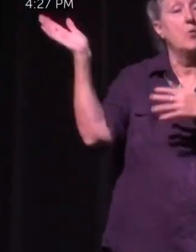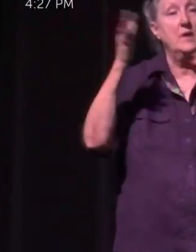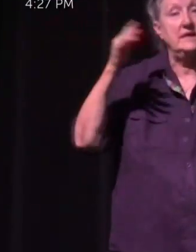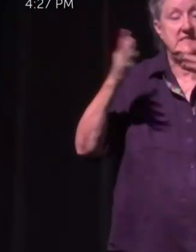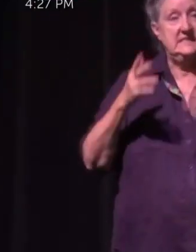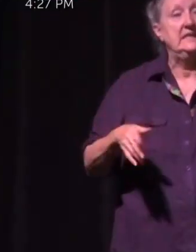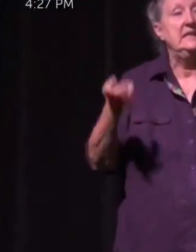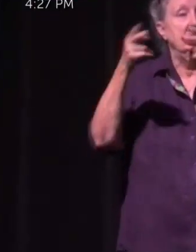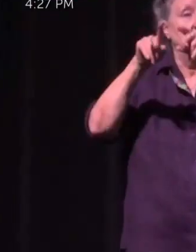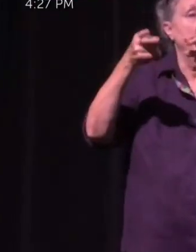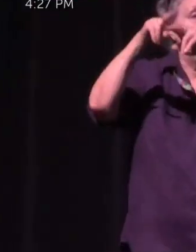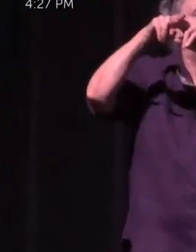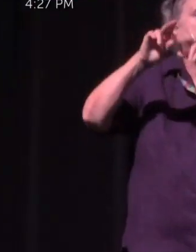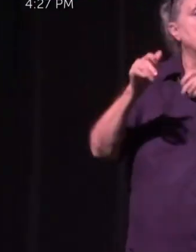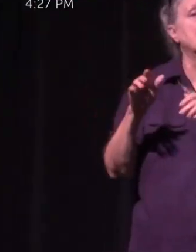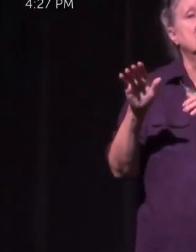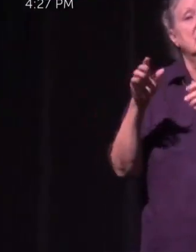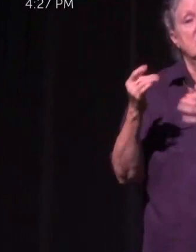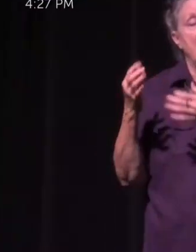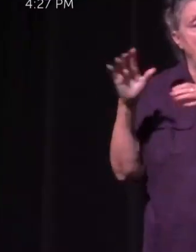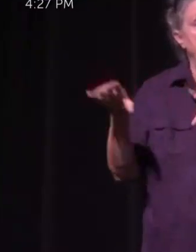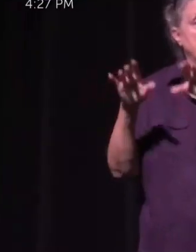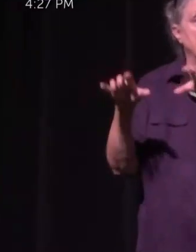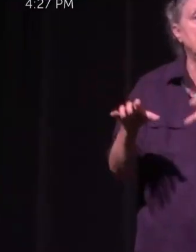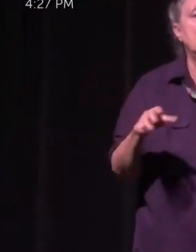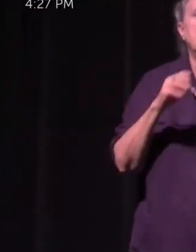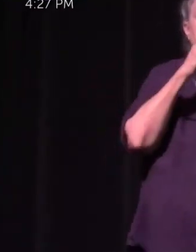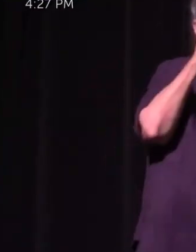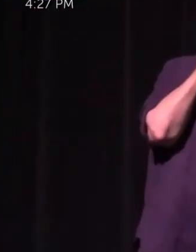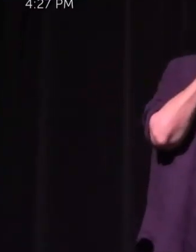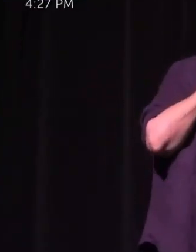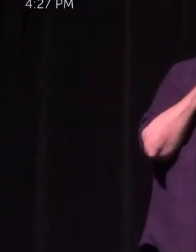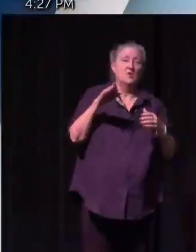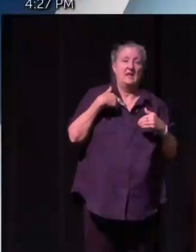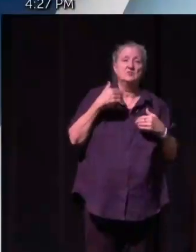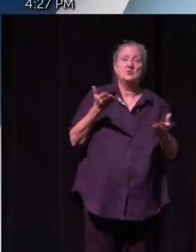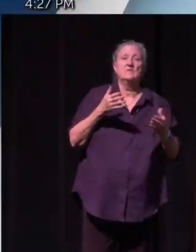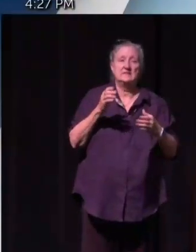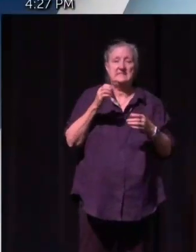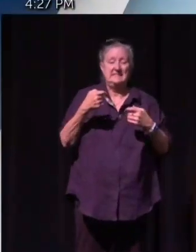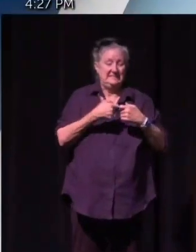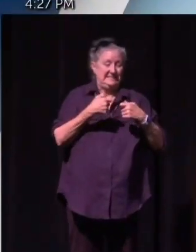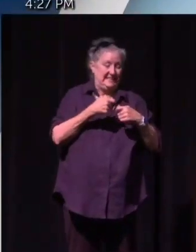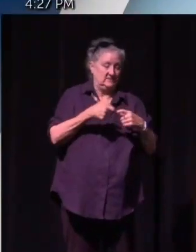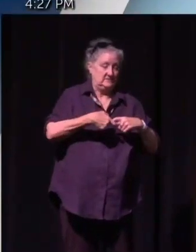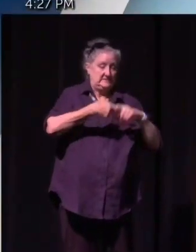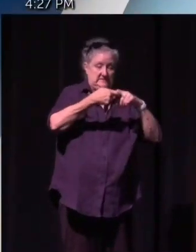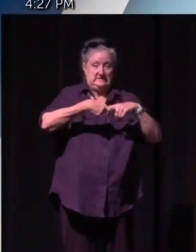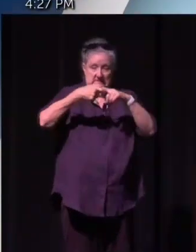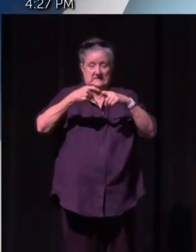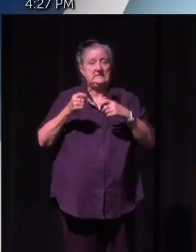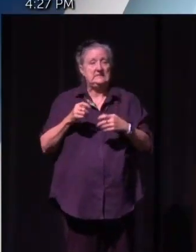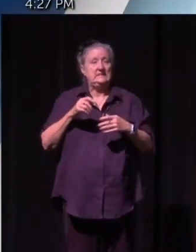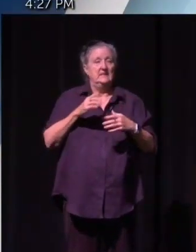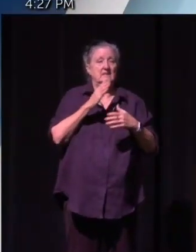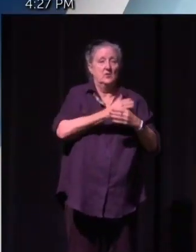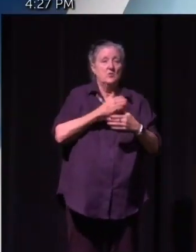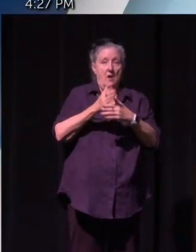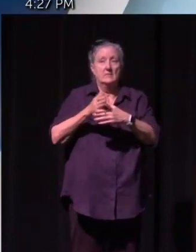activity, customers in the Montecito area have experienced service interruptions today. As of 3:00 p.m., there are